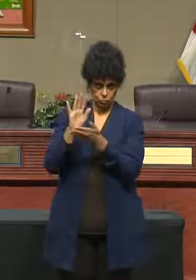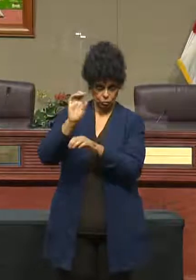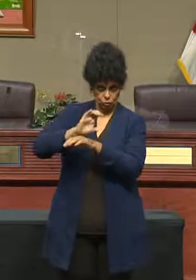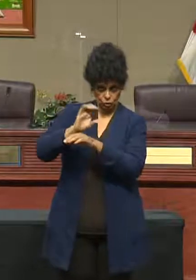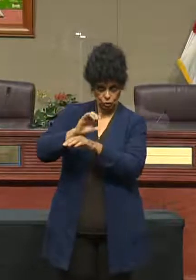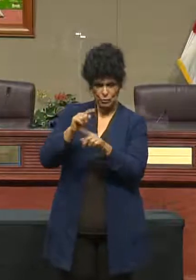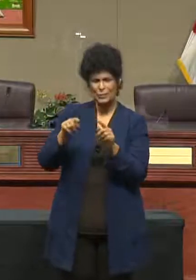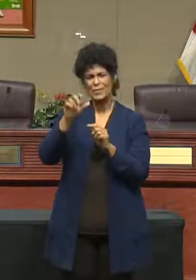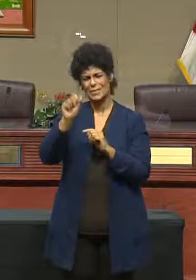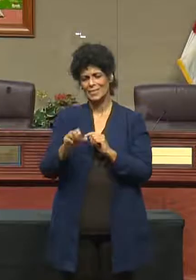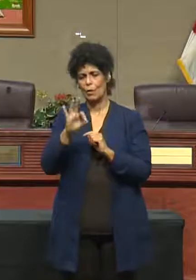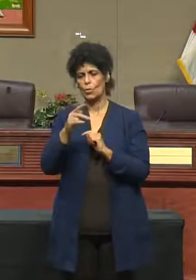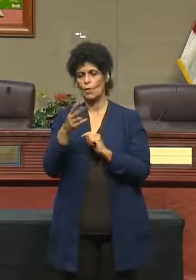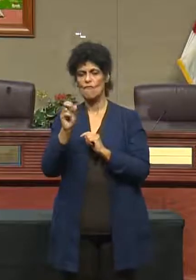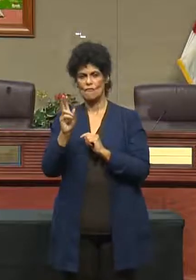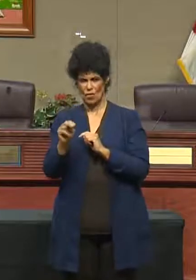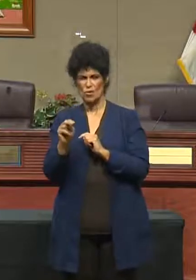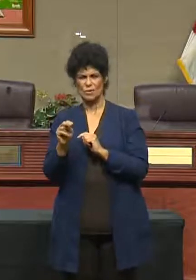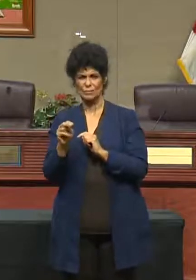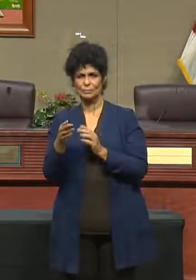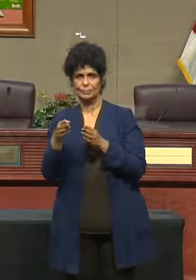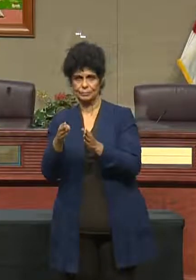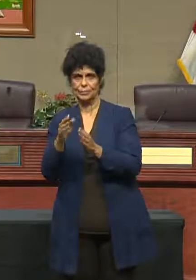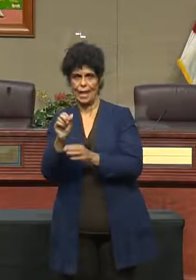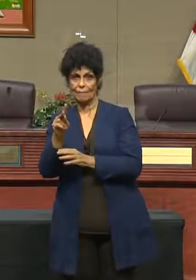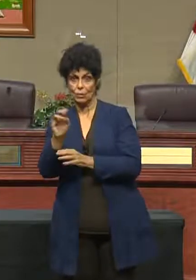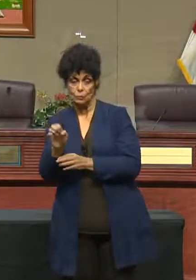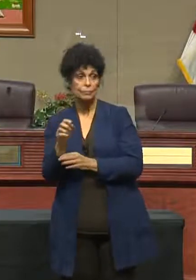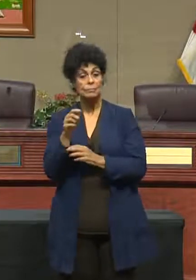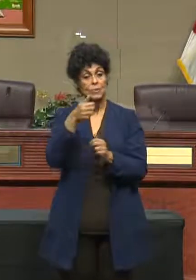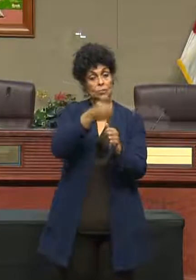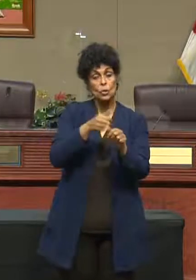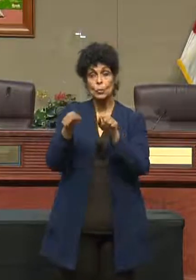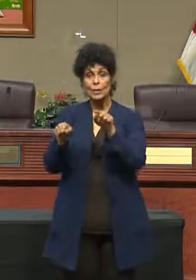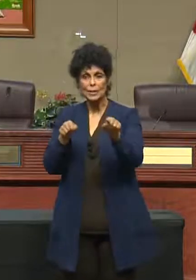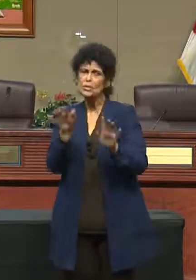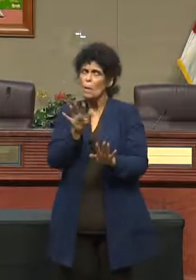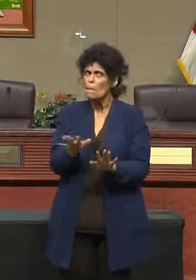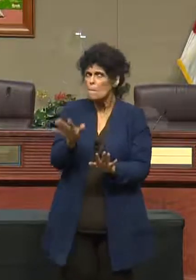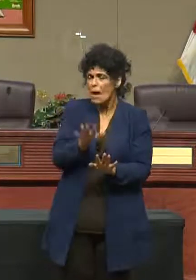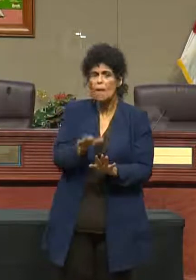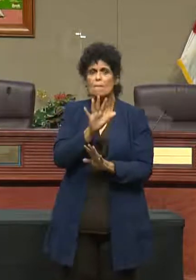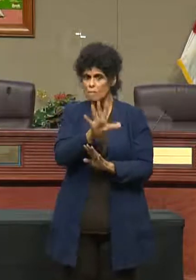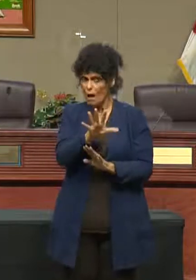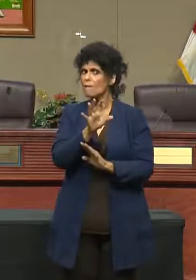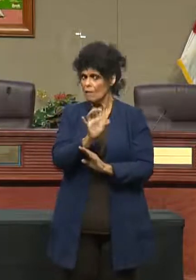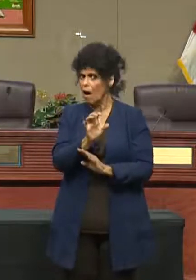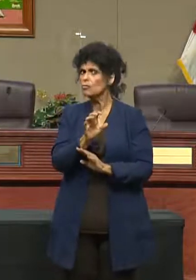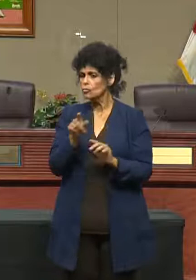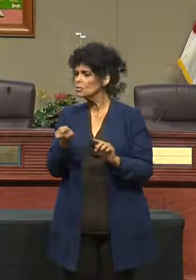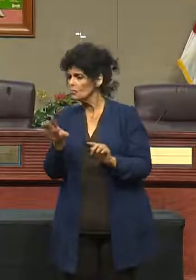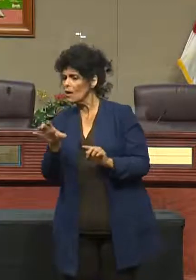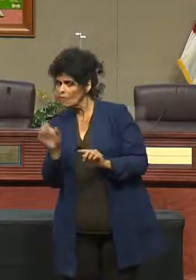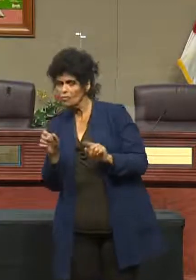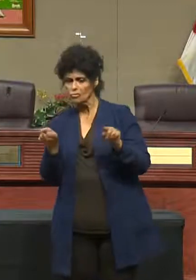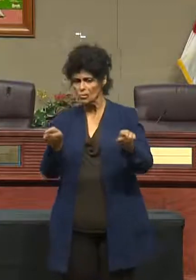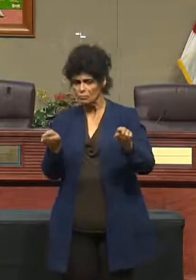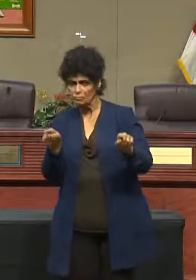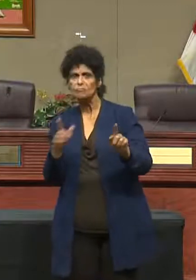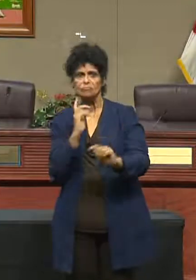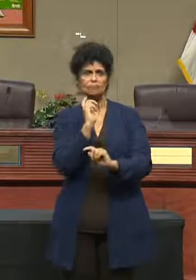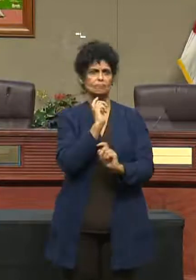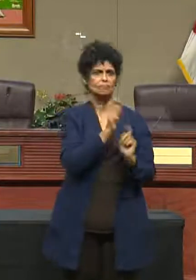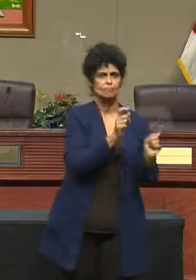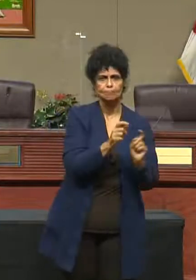Creek Avenue. At each one of these locations, approximately 500 doses were made available. And